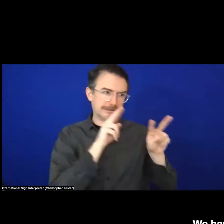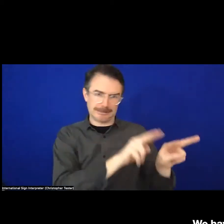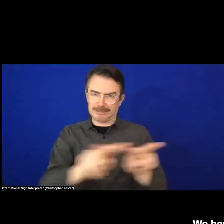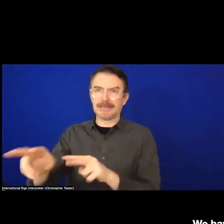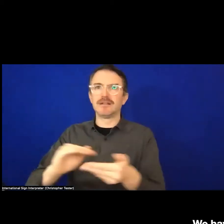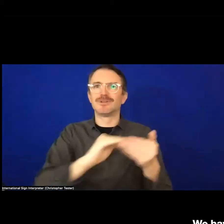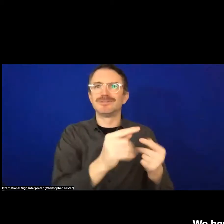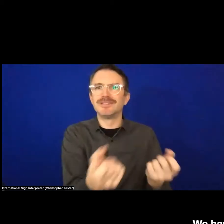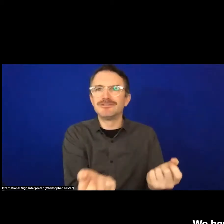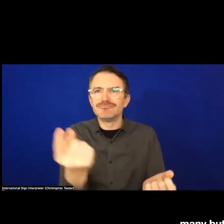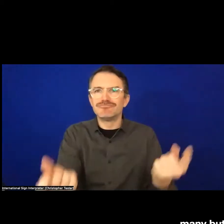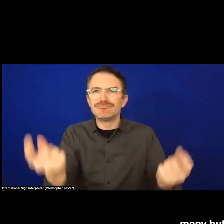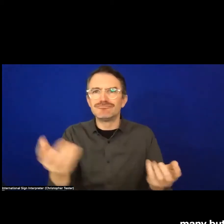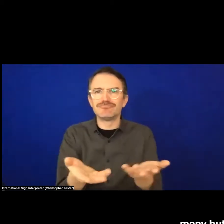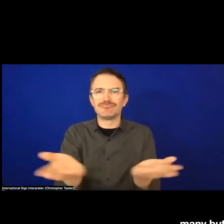we're having today.